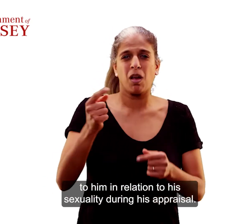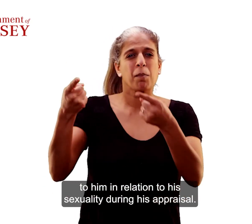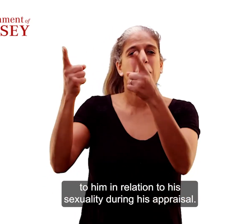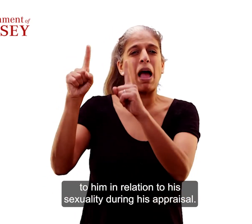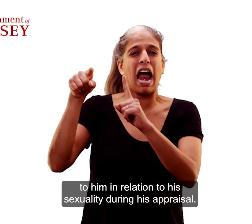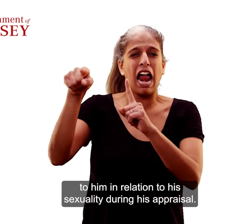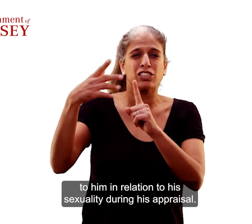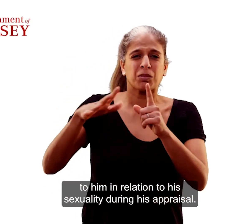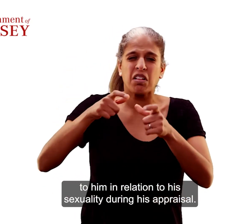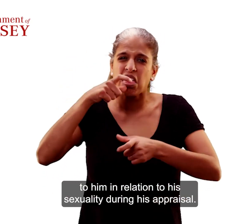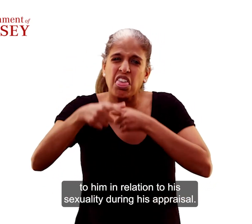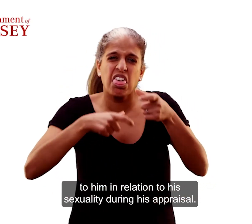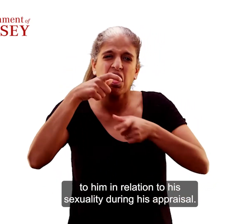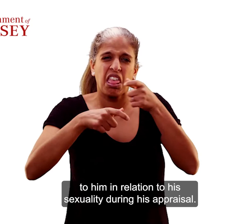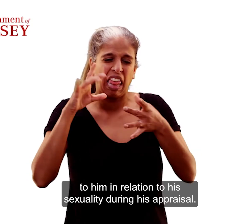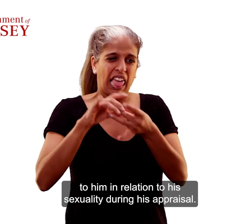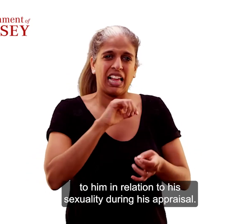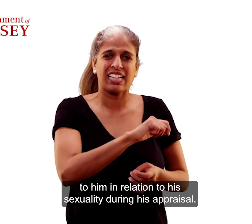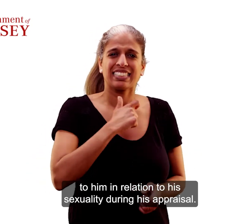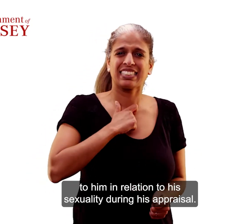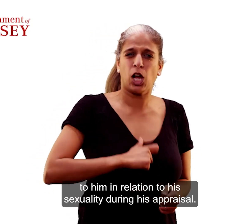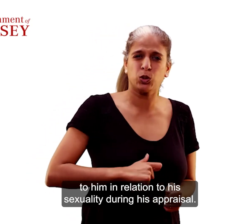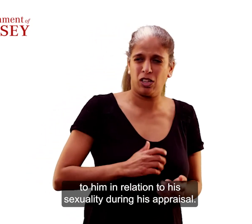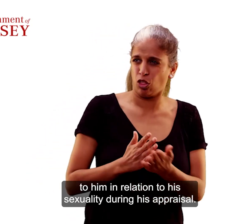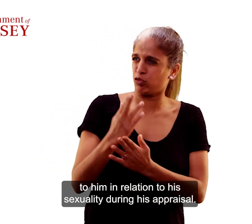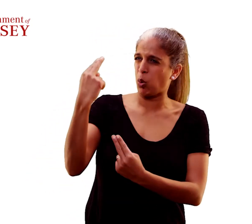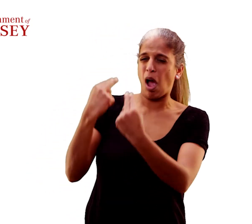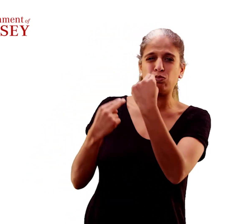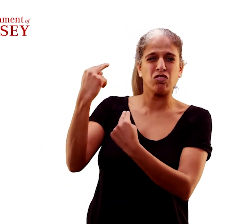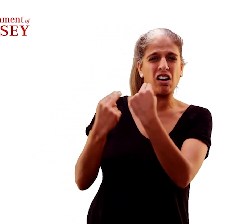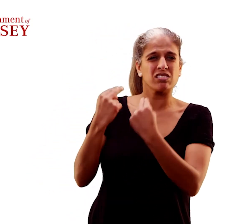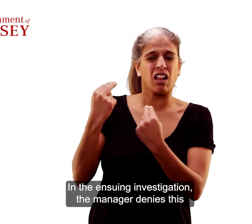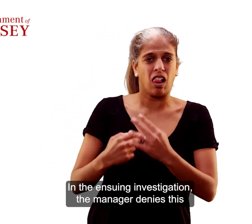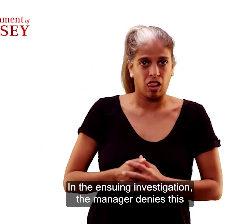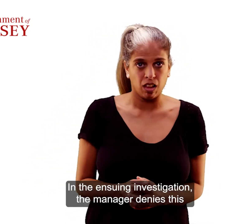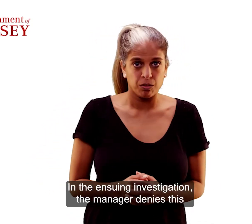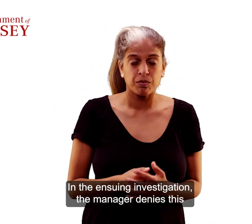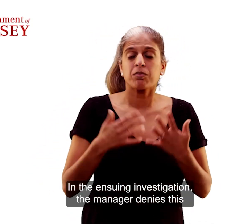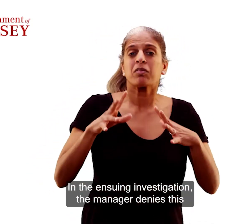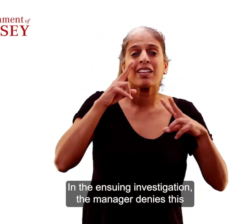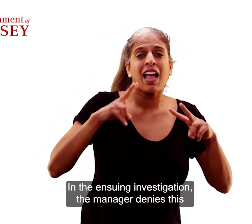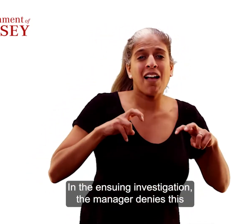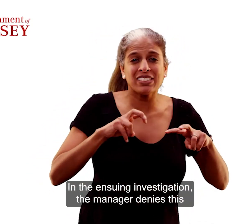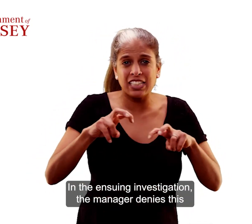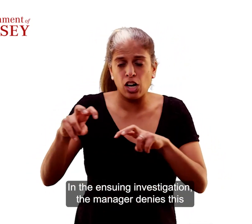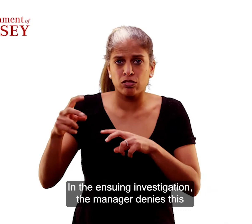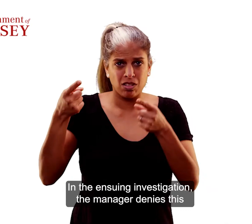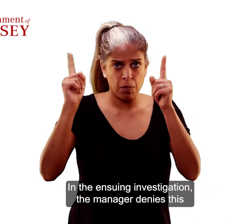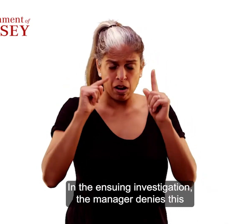to him in relation to his sexuality during his appraisal. In the ensuing investigation, the manager